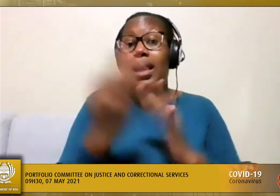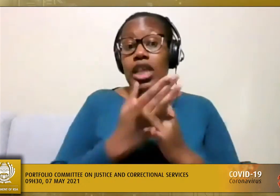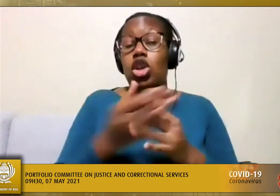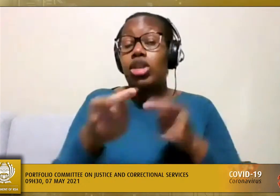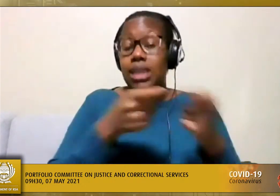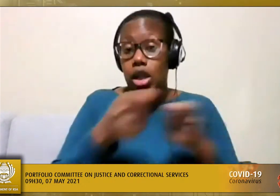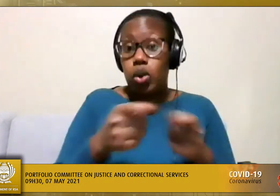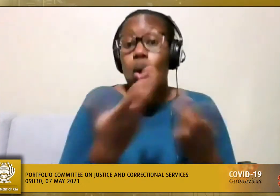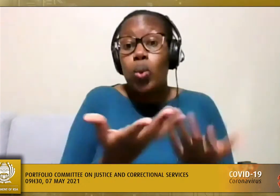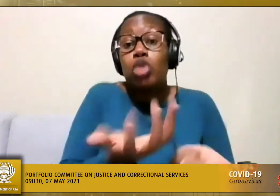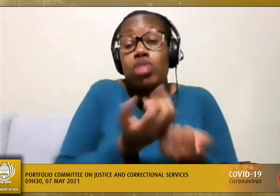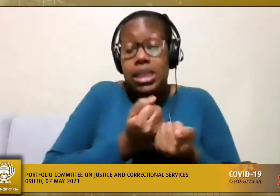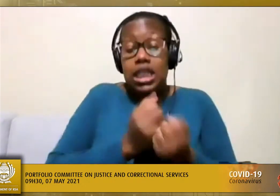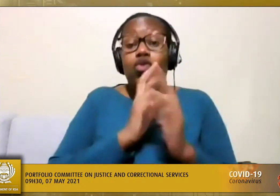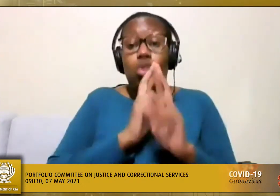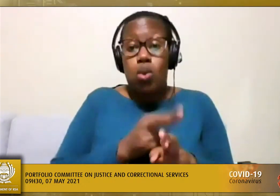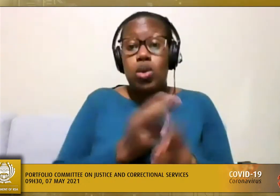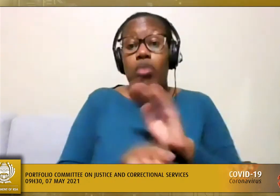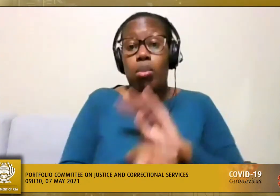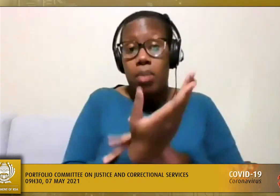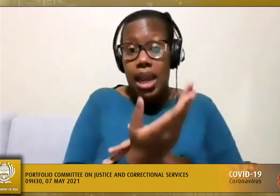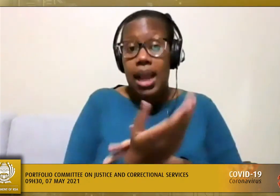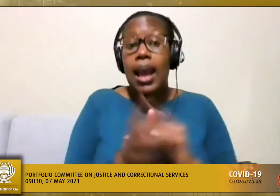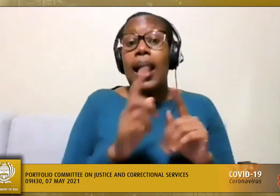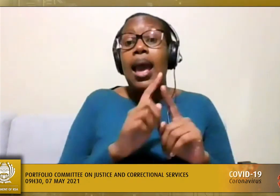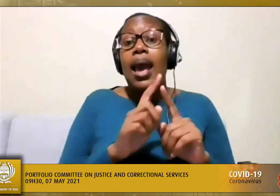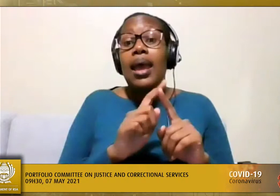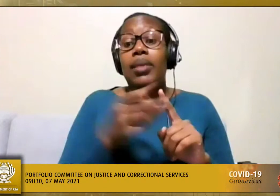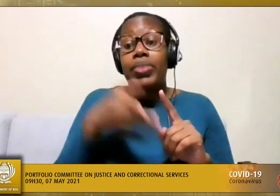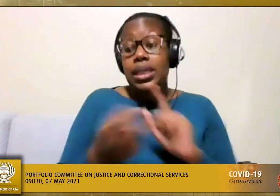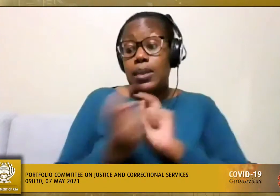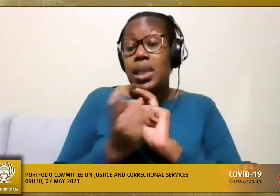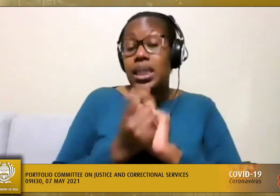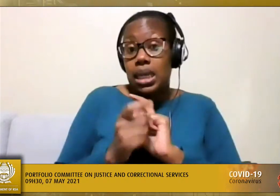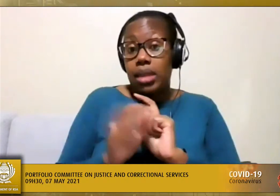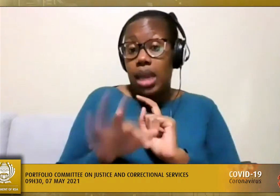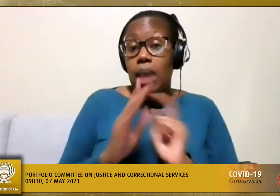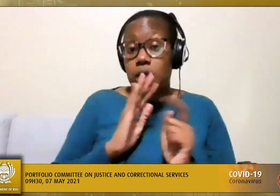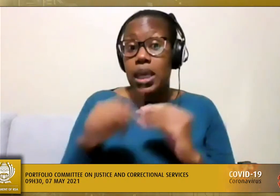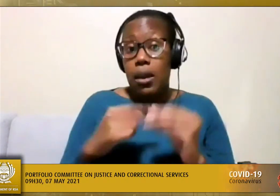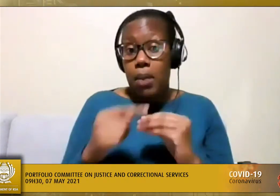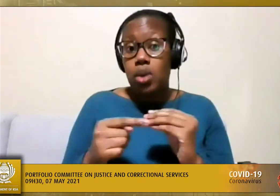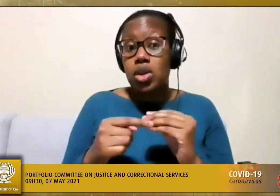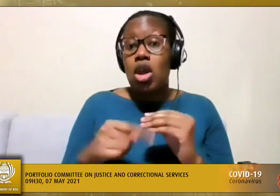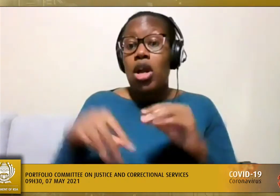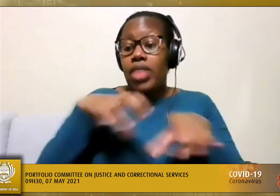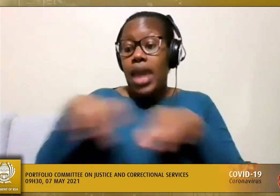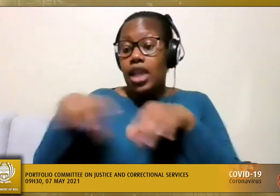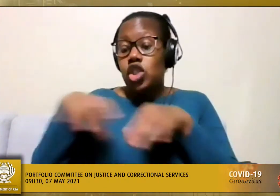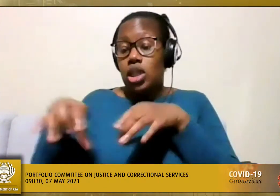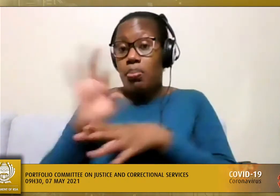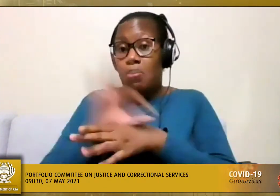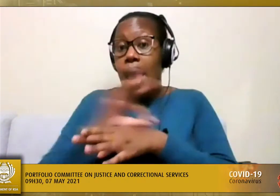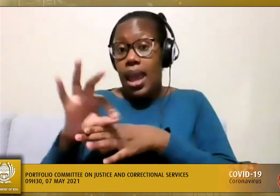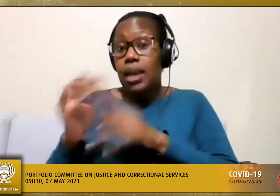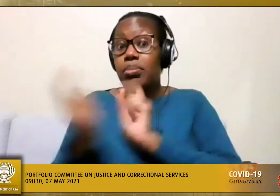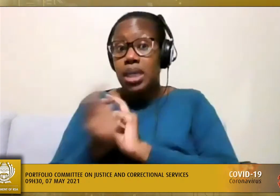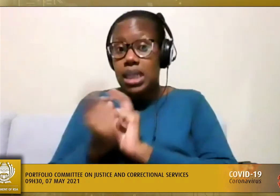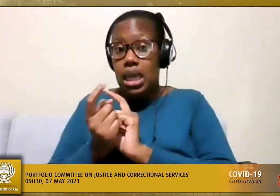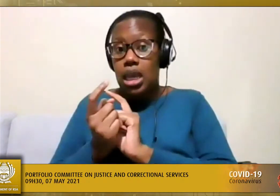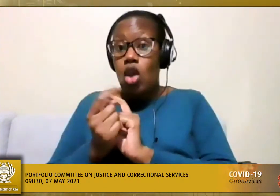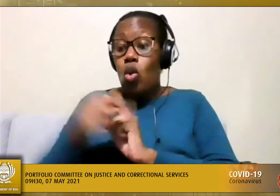that we received reports in that regard but in this meeting that I've just spoken about about the action plan to be developed will be on this